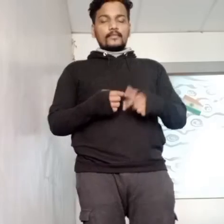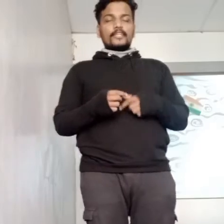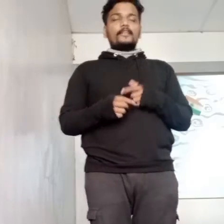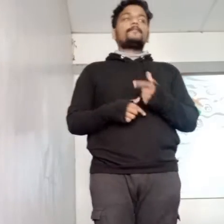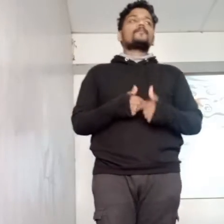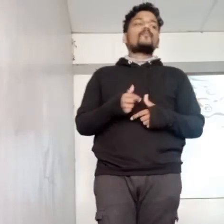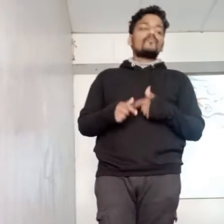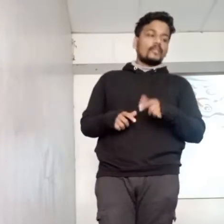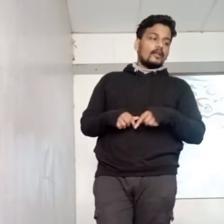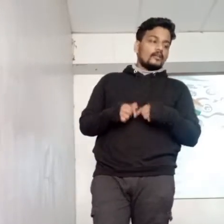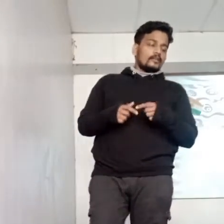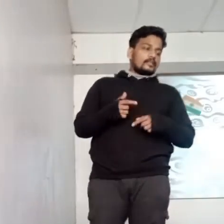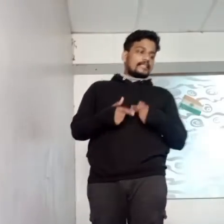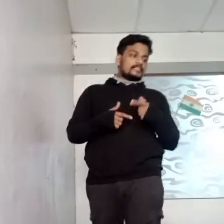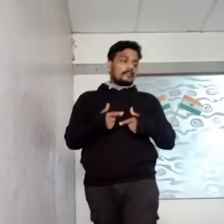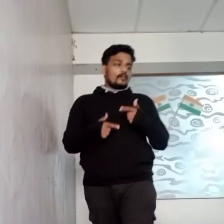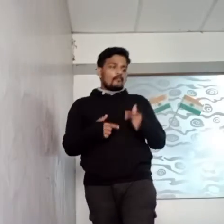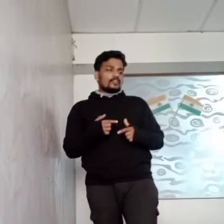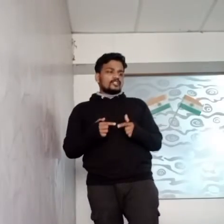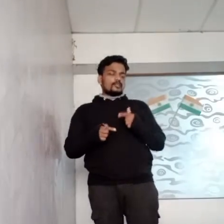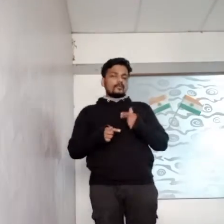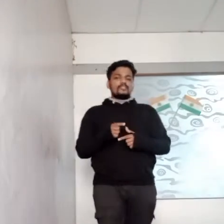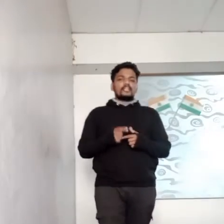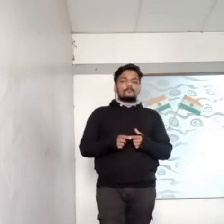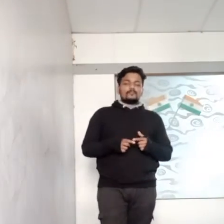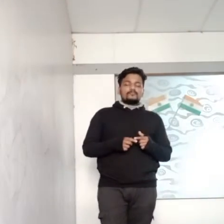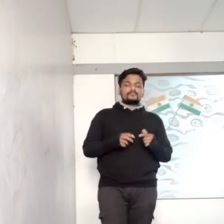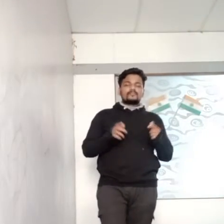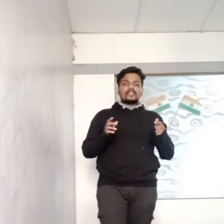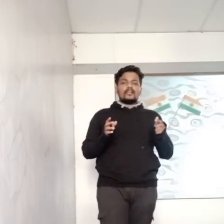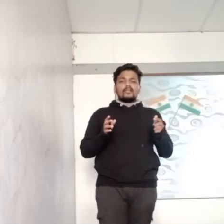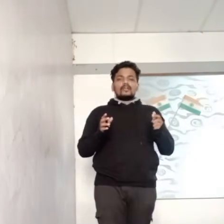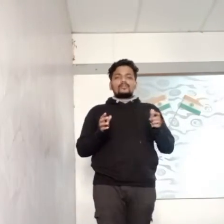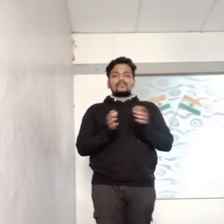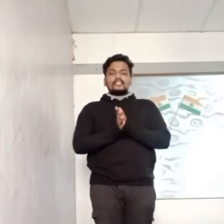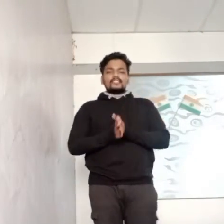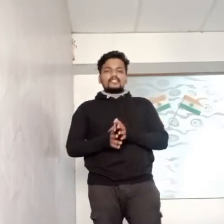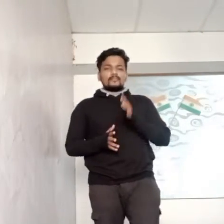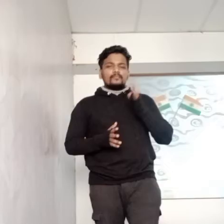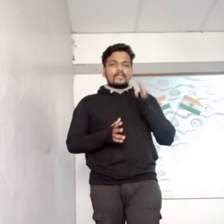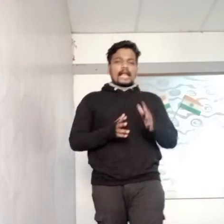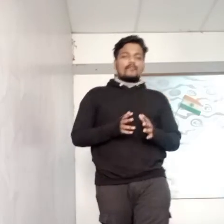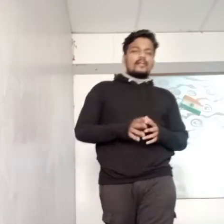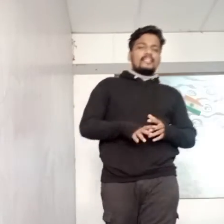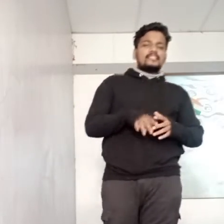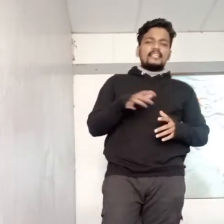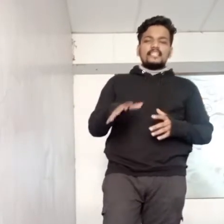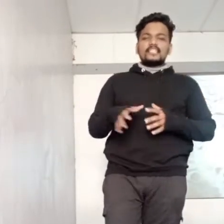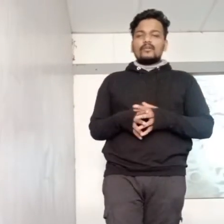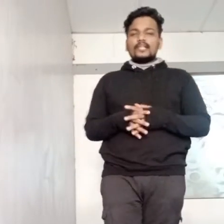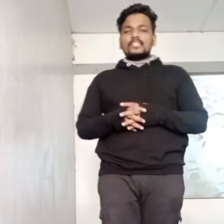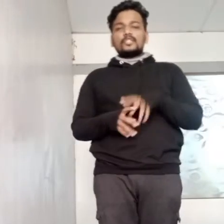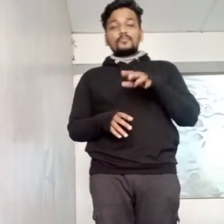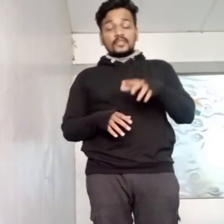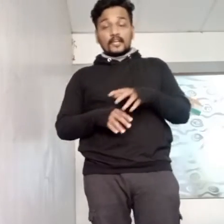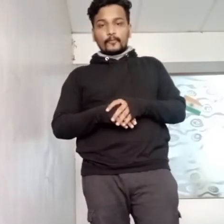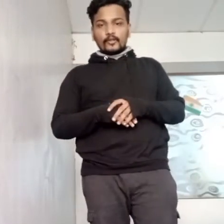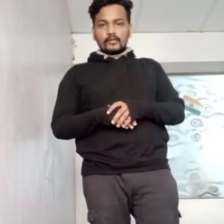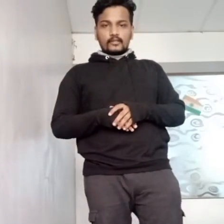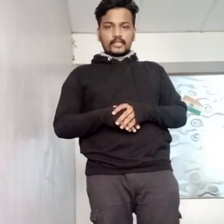eliminated. That is the function of our thread pool. So there is some advantages and disadvantages of thread pool. Let's we